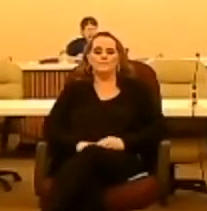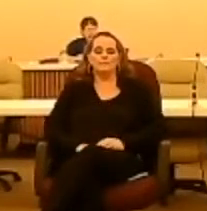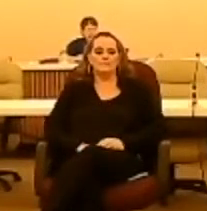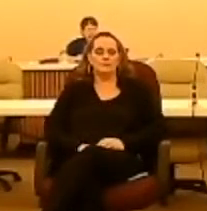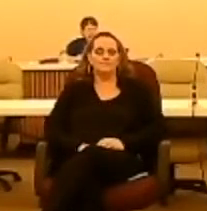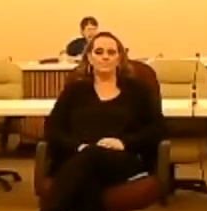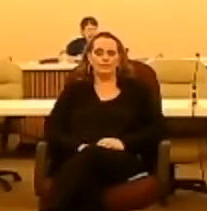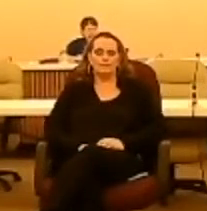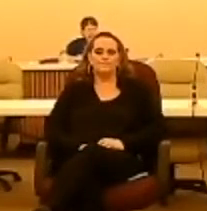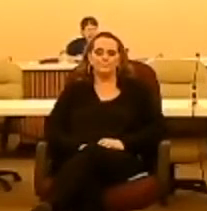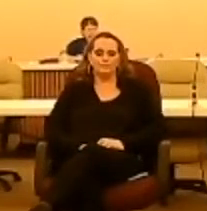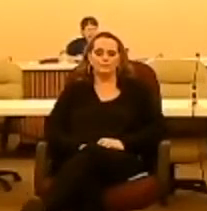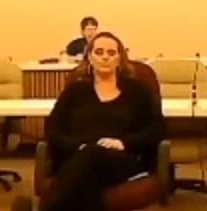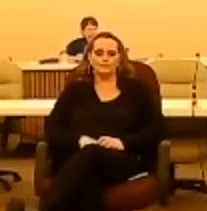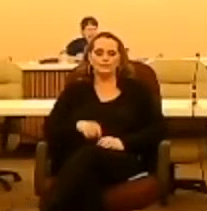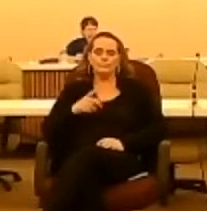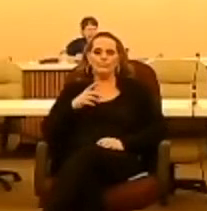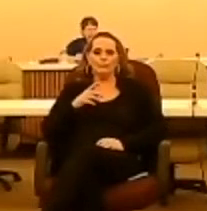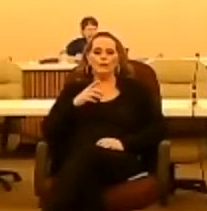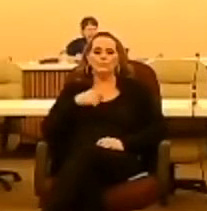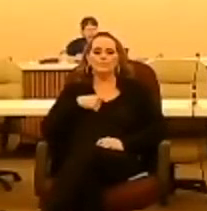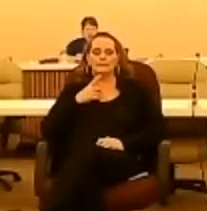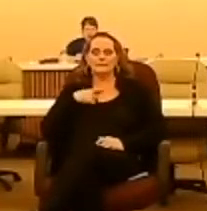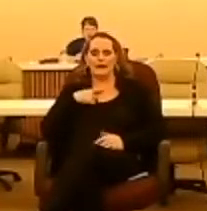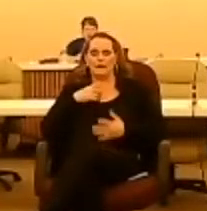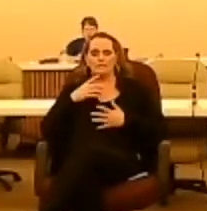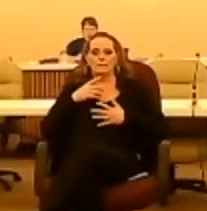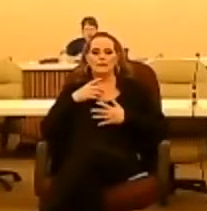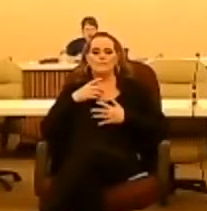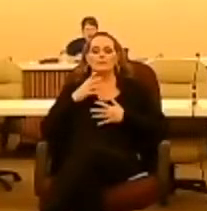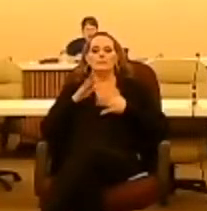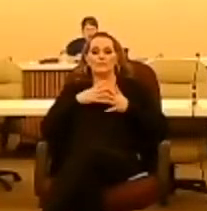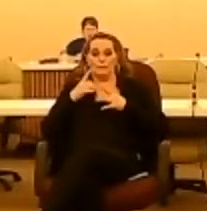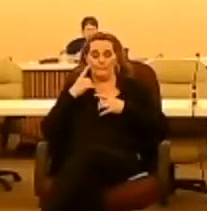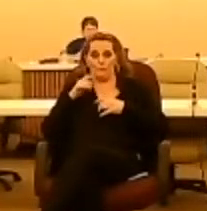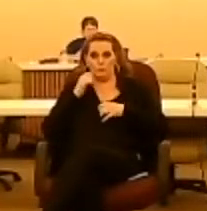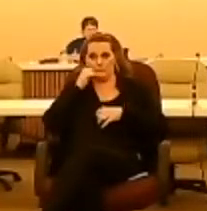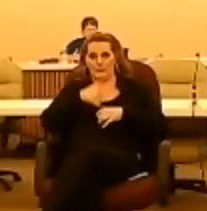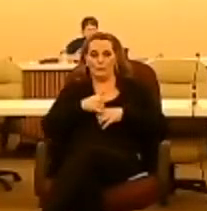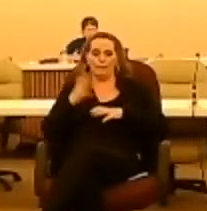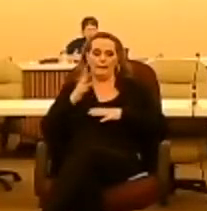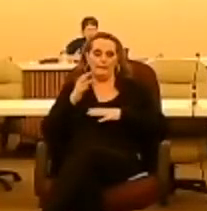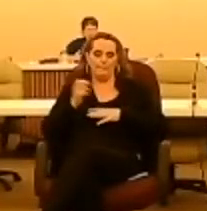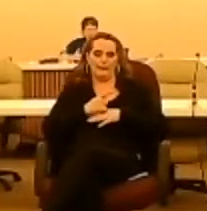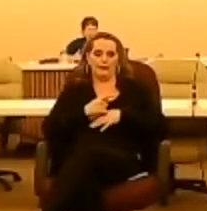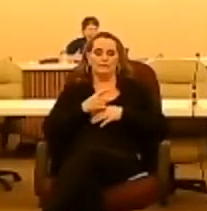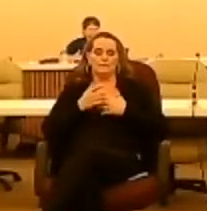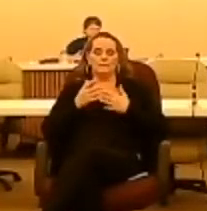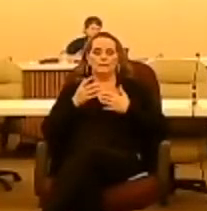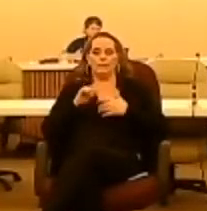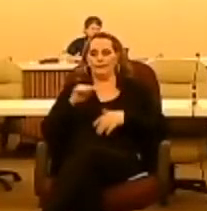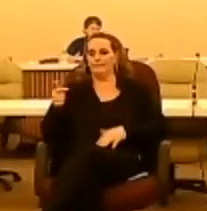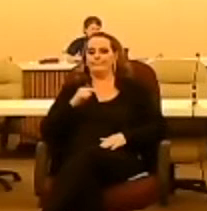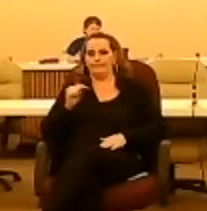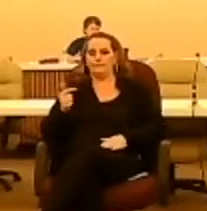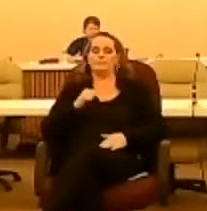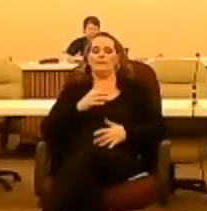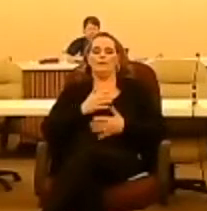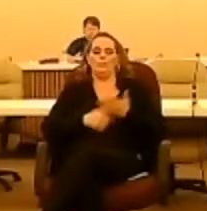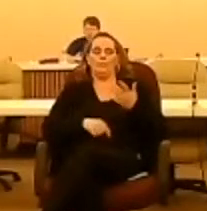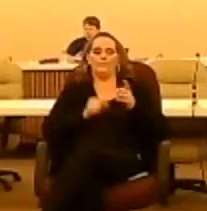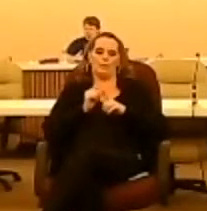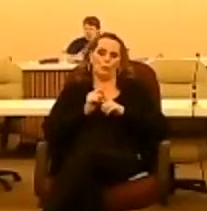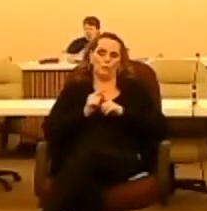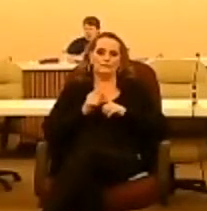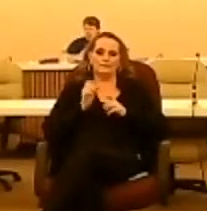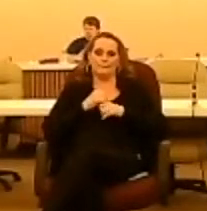but that's hot on the agenda for tomorrow. Is they came back with, we've basically been going back and forth with some terms